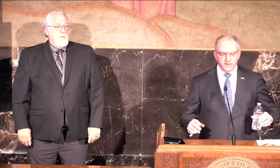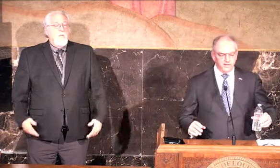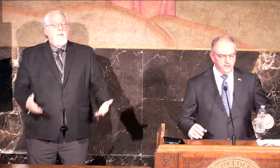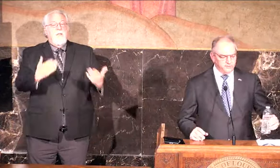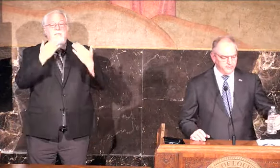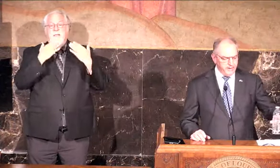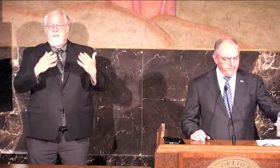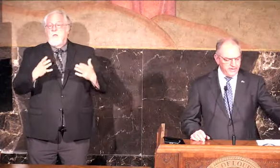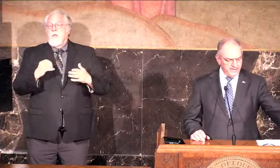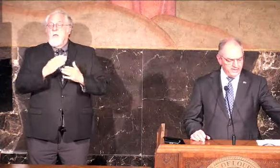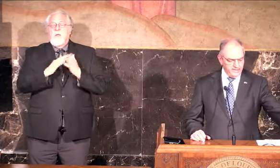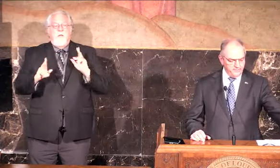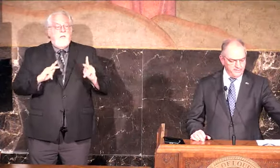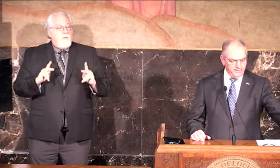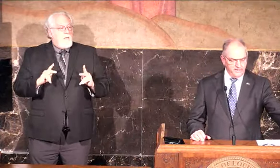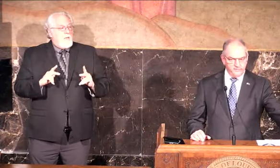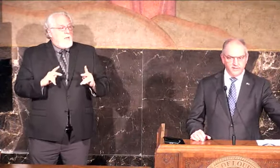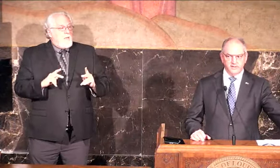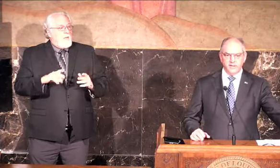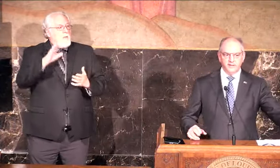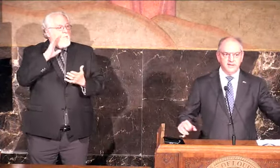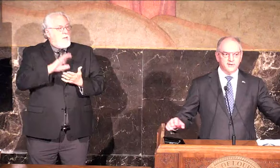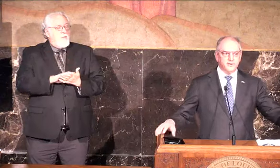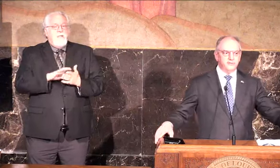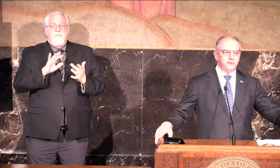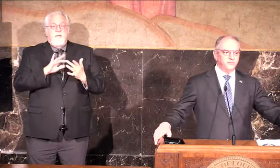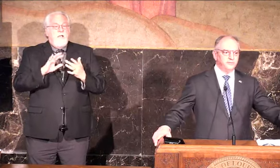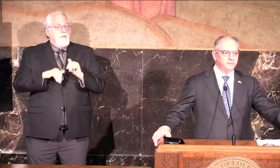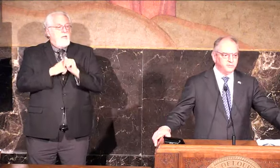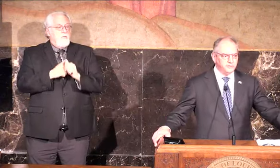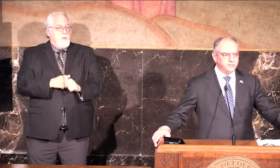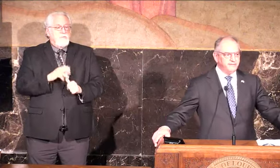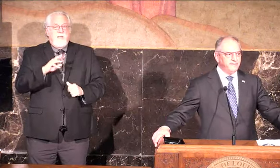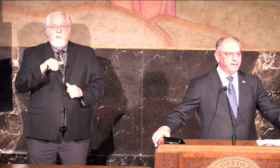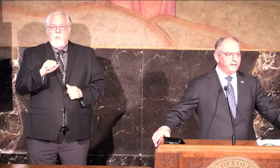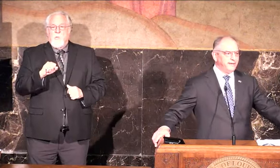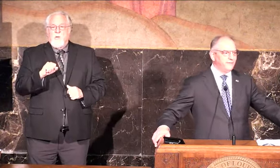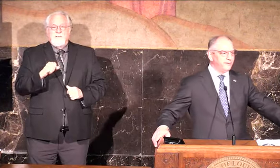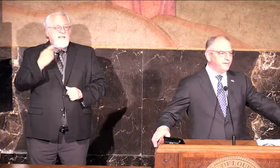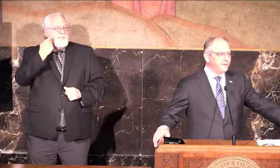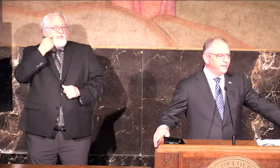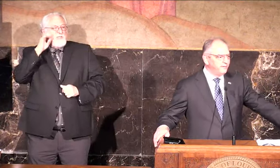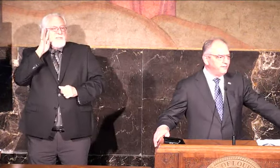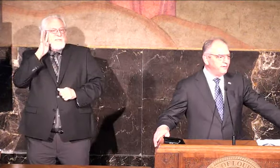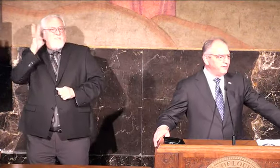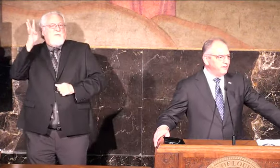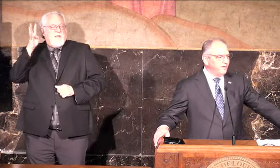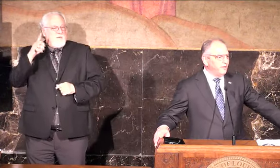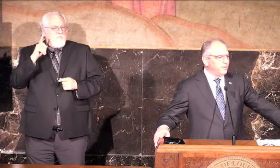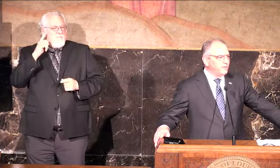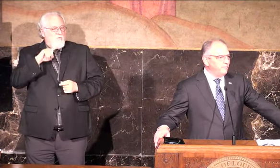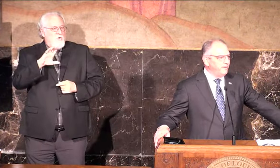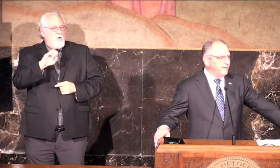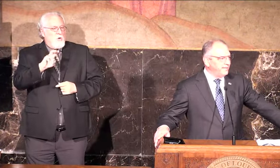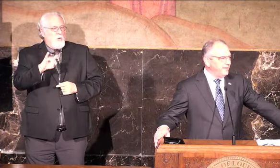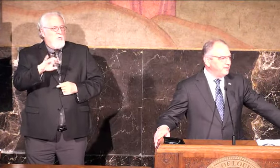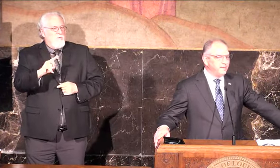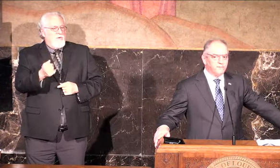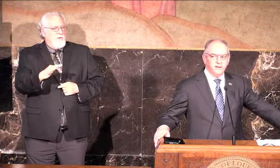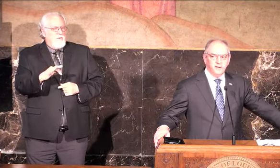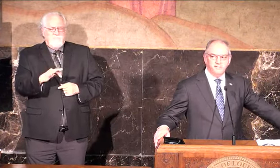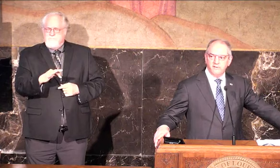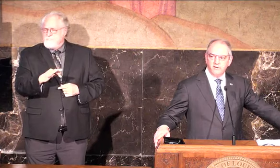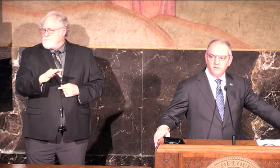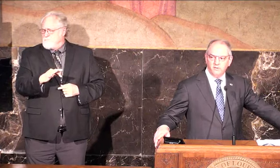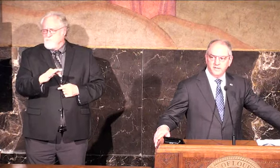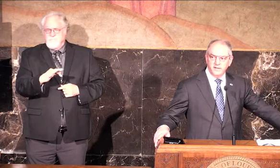Thank you. And, you know, some people, I think, believe that contact tracing was just invented in order to deal with COVID-19. It's